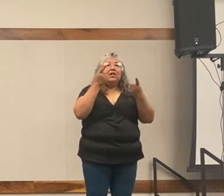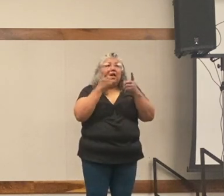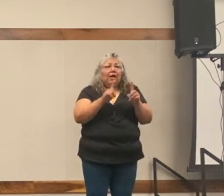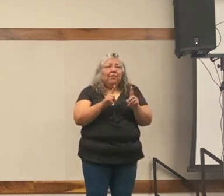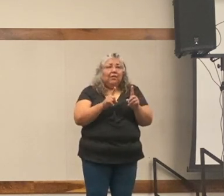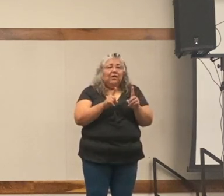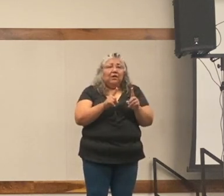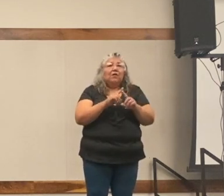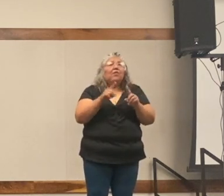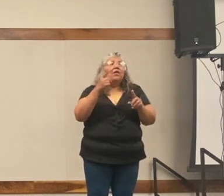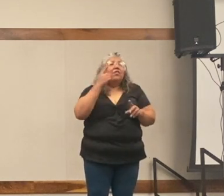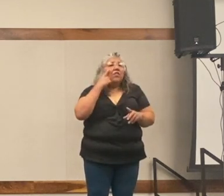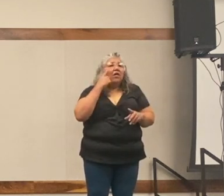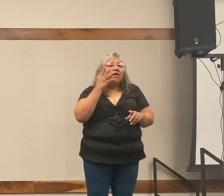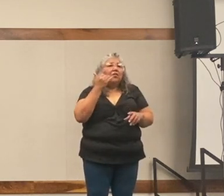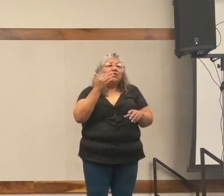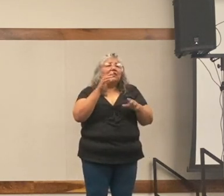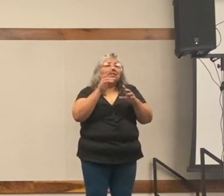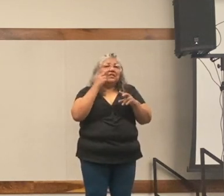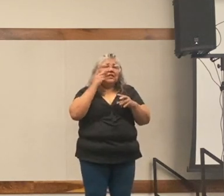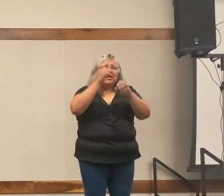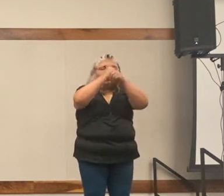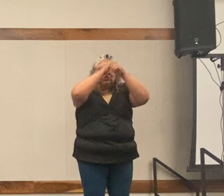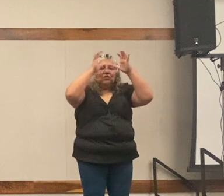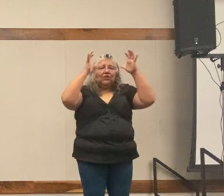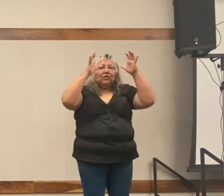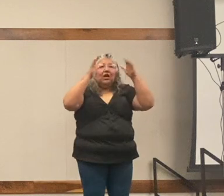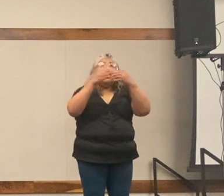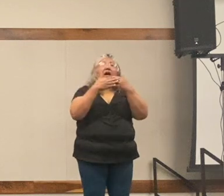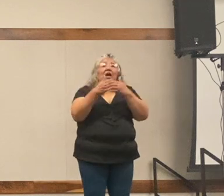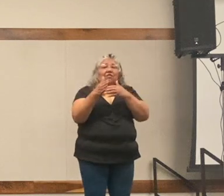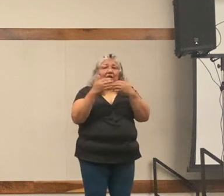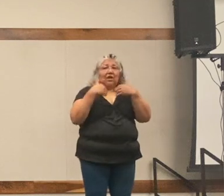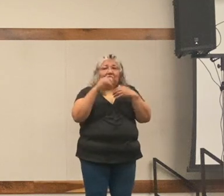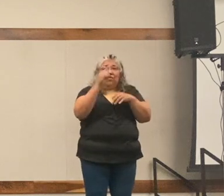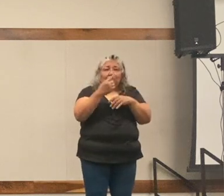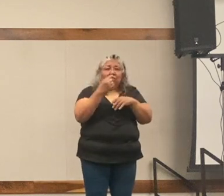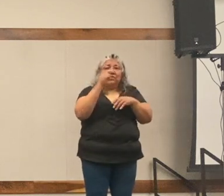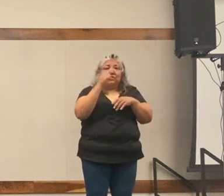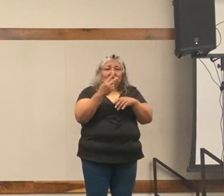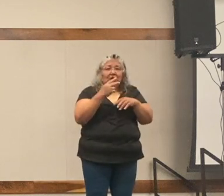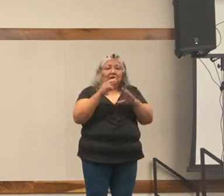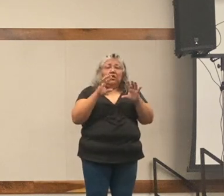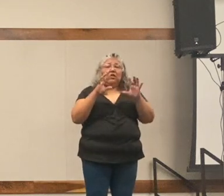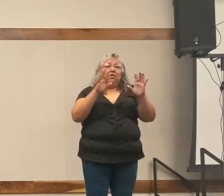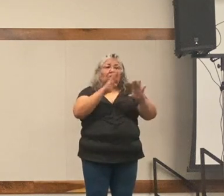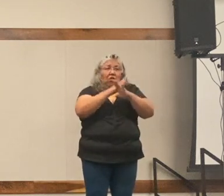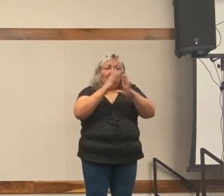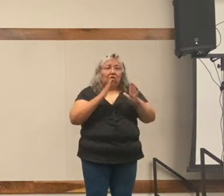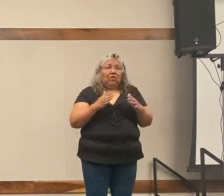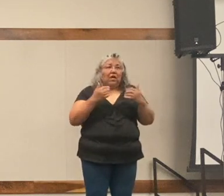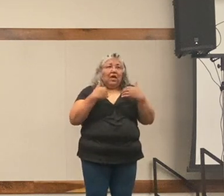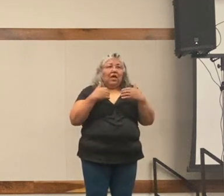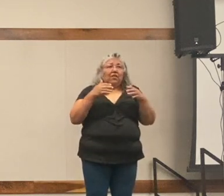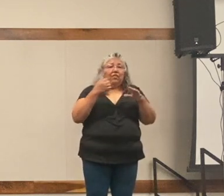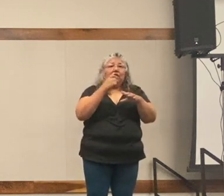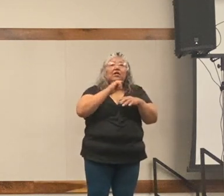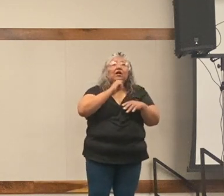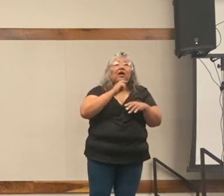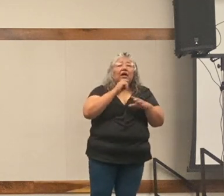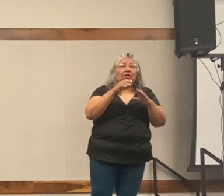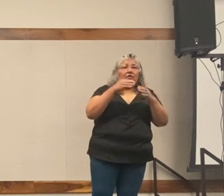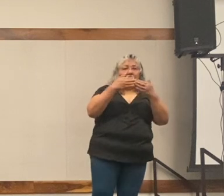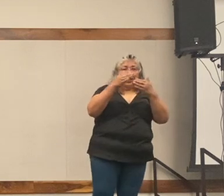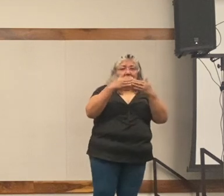happening, but he thought he was seeing a vision. After they passed the first and second guards, they came to the iron gate that leads into